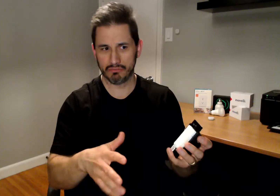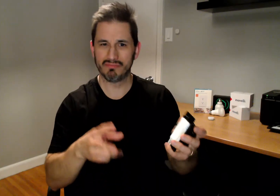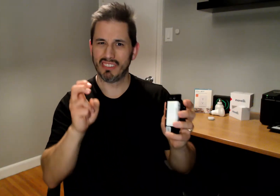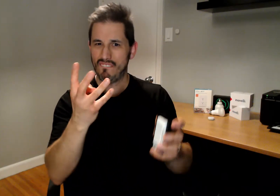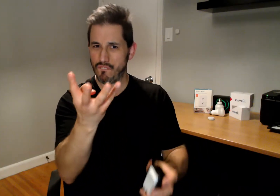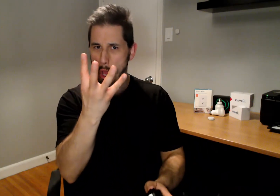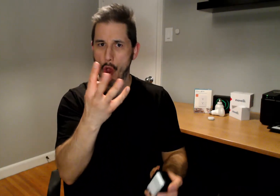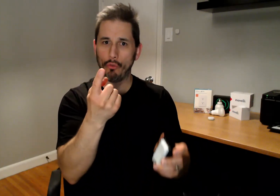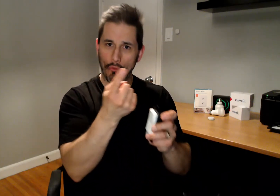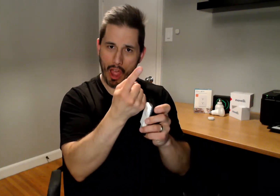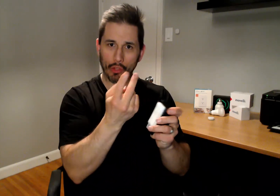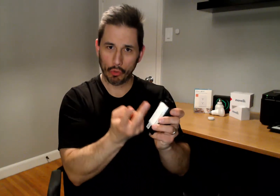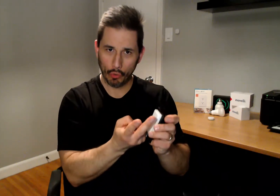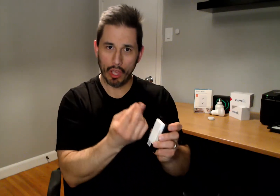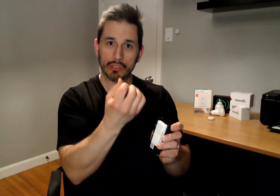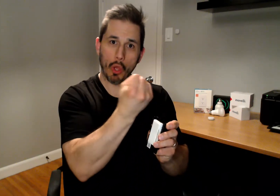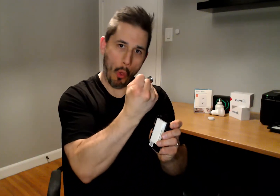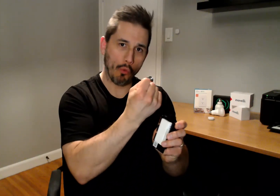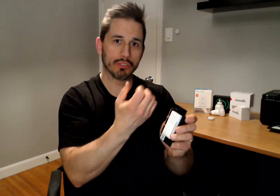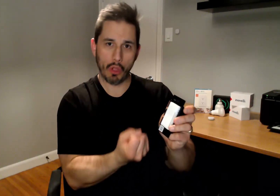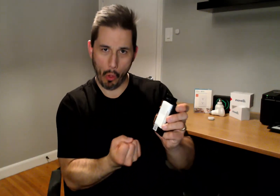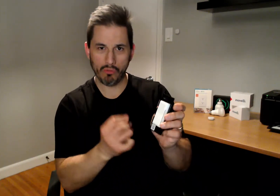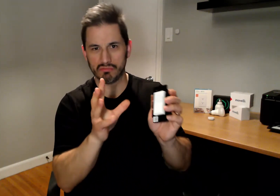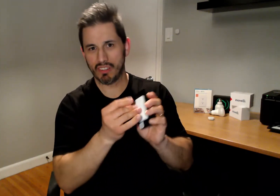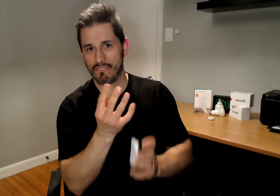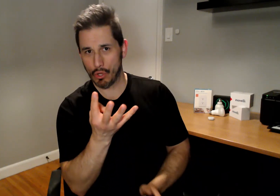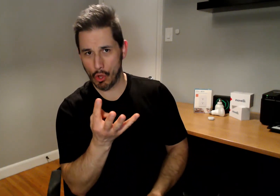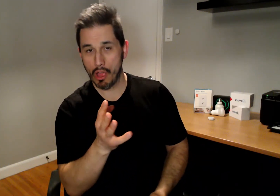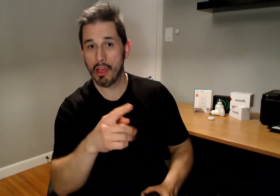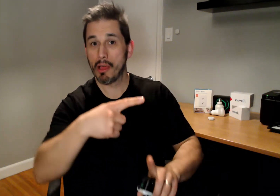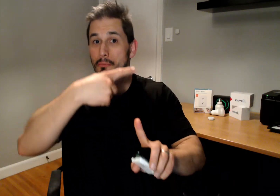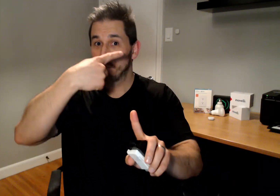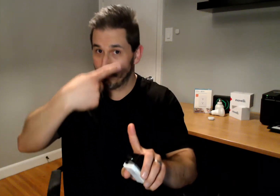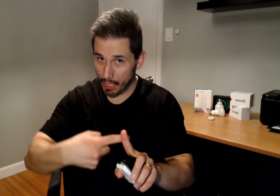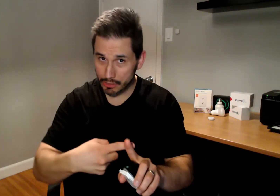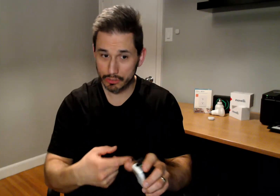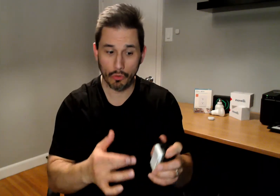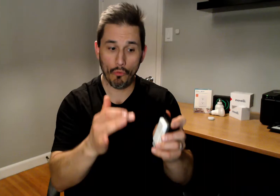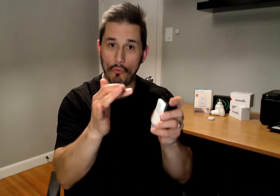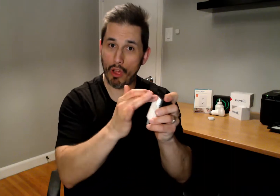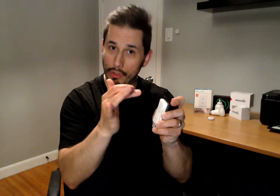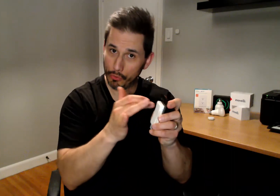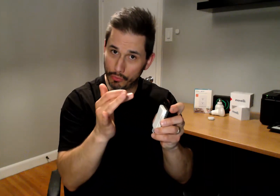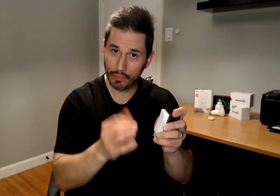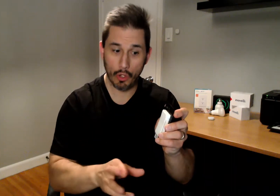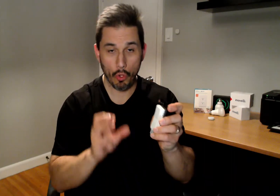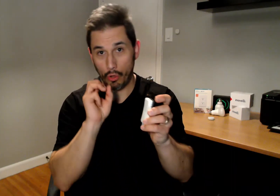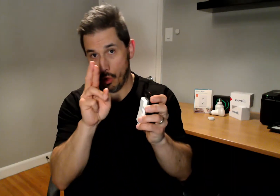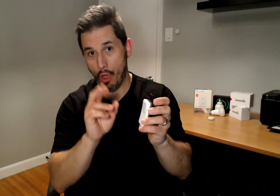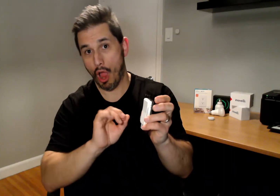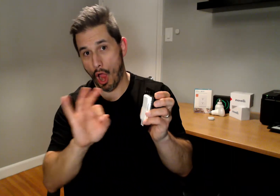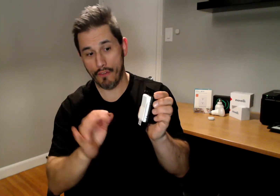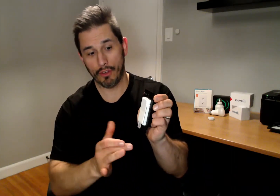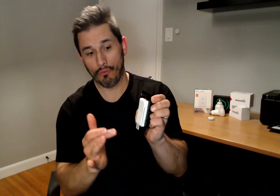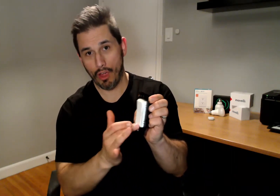So all of that so far is 4 different functions. Plus, you can also double press the on and off buttons,